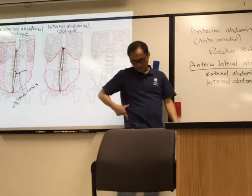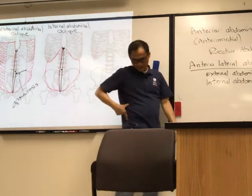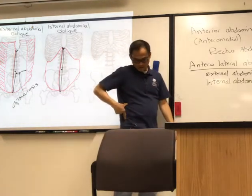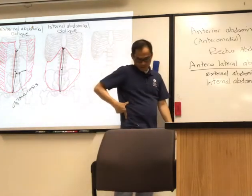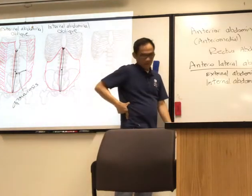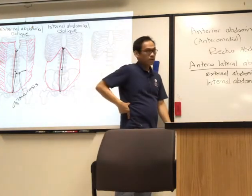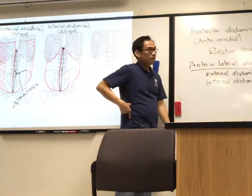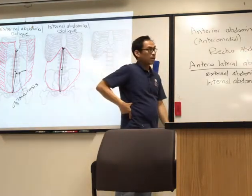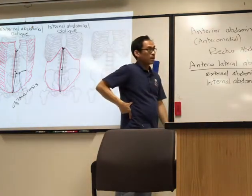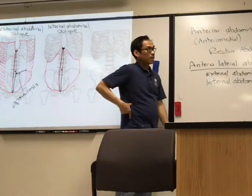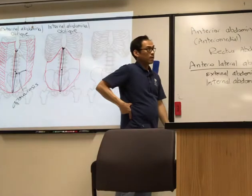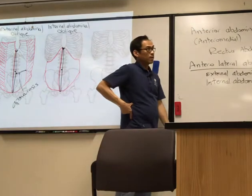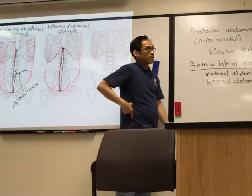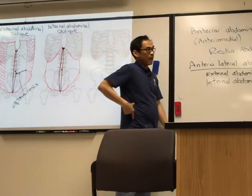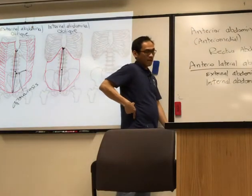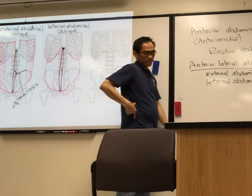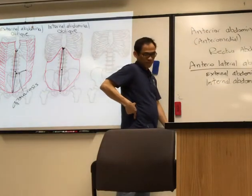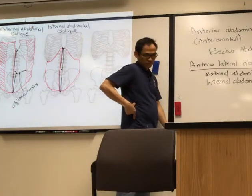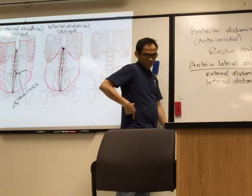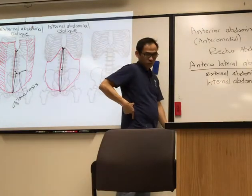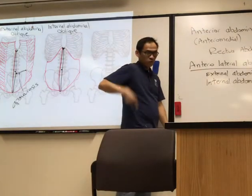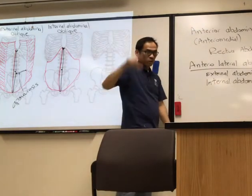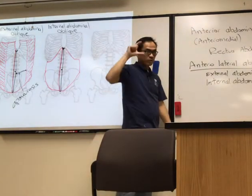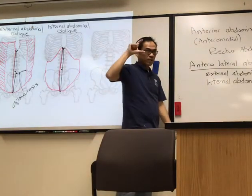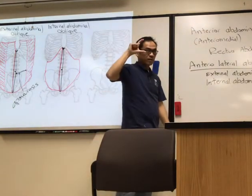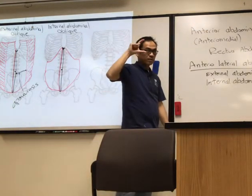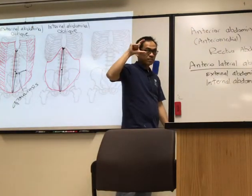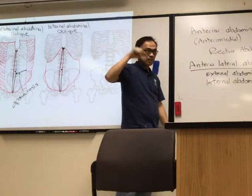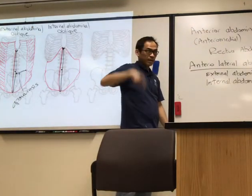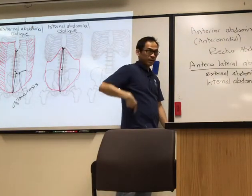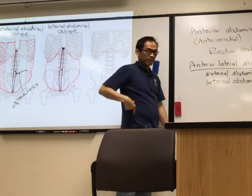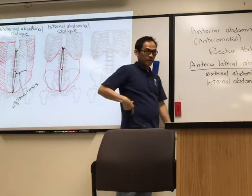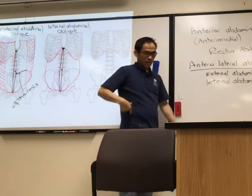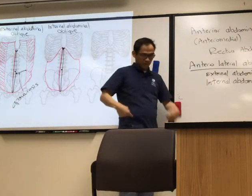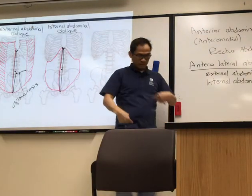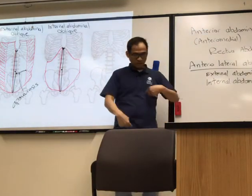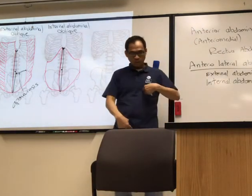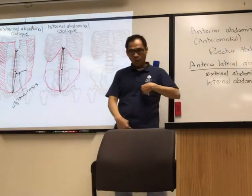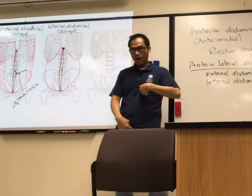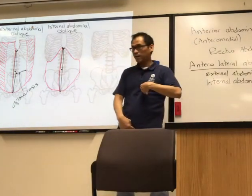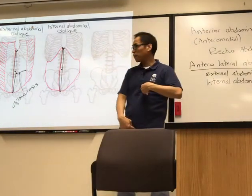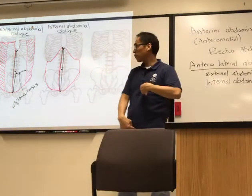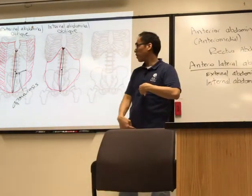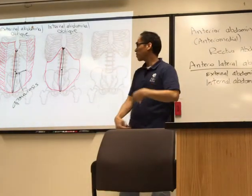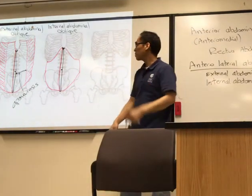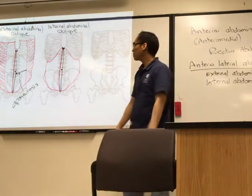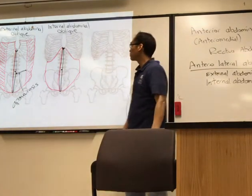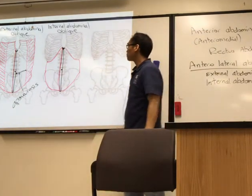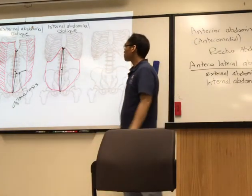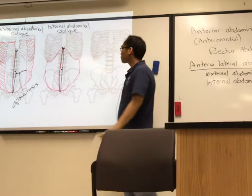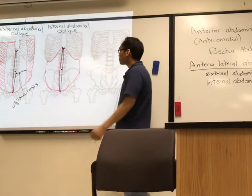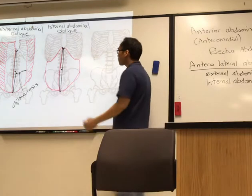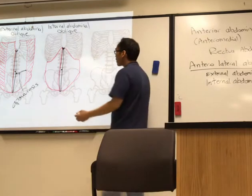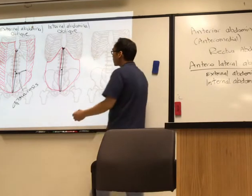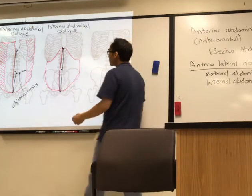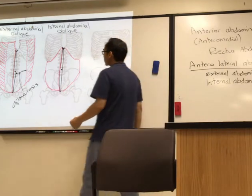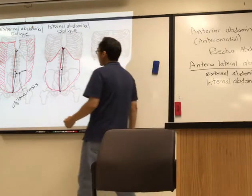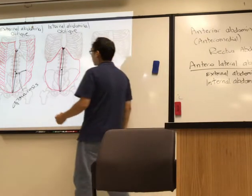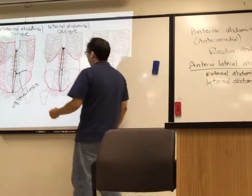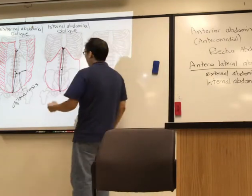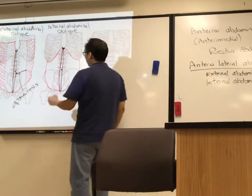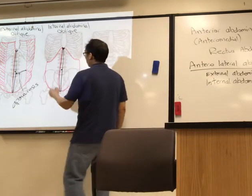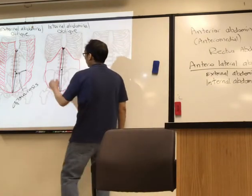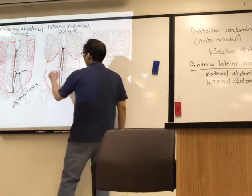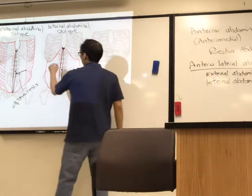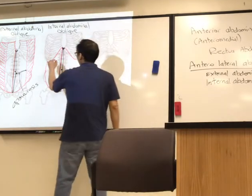sides, the abdomen is really short. It's only like this big, okay? But it's really wide in the front. And it's the